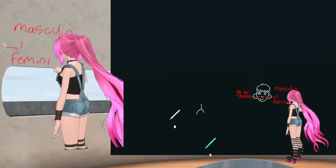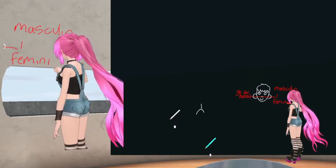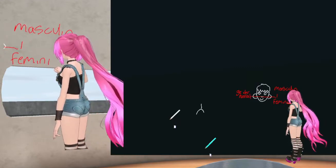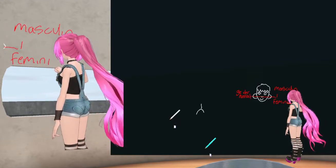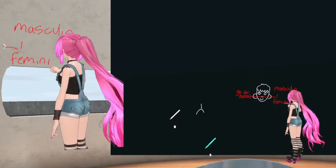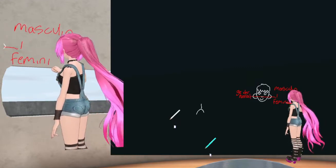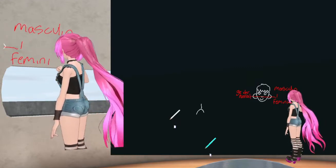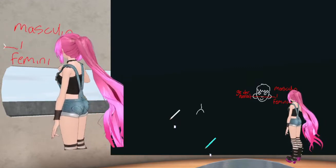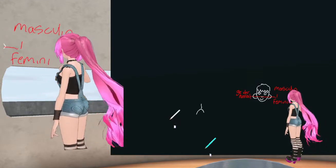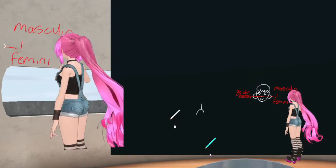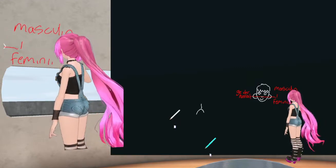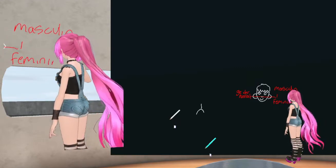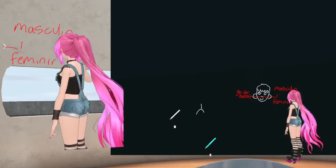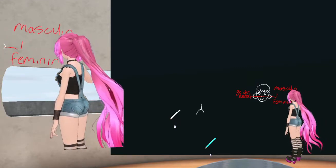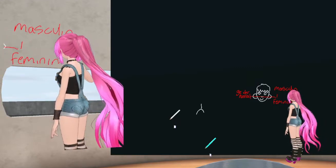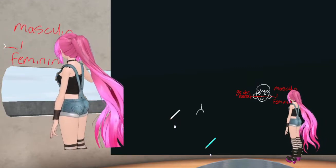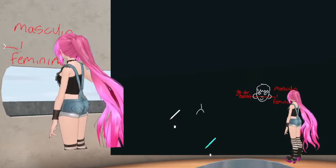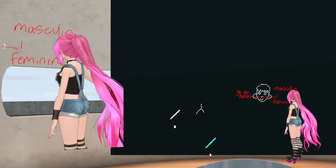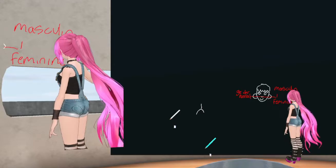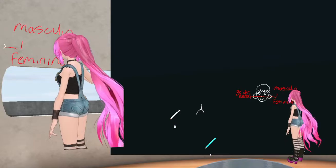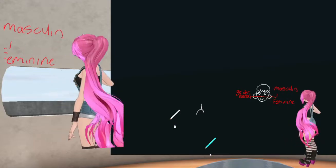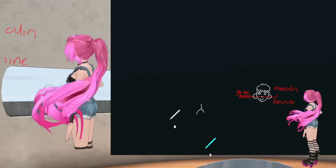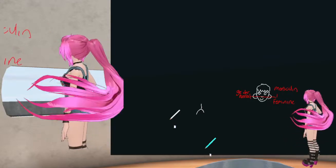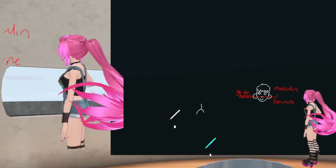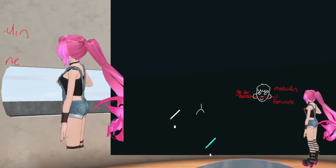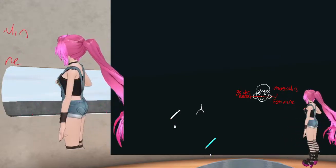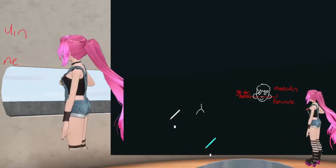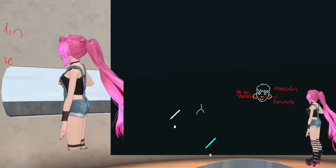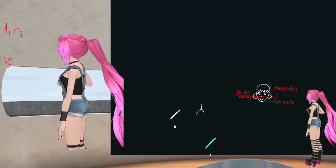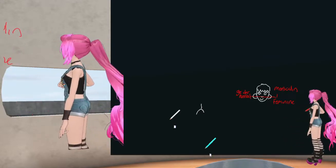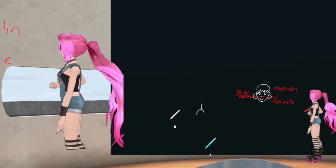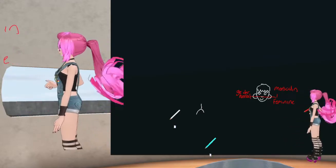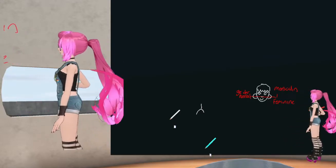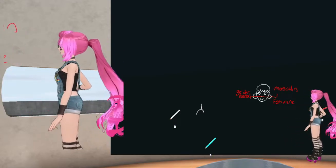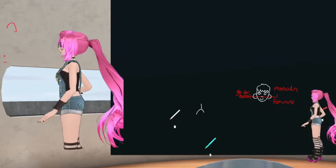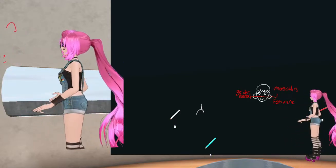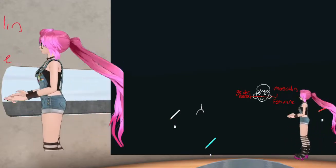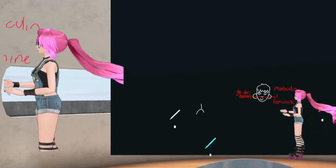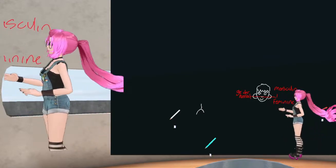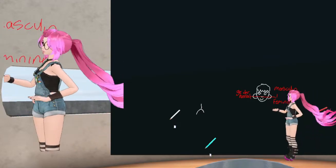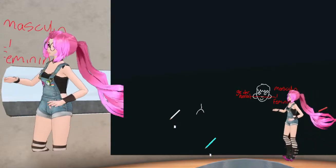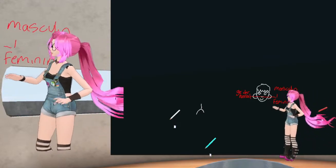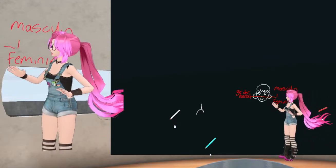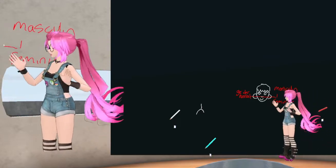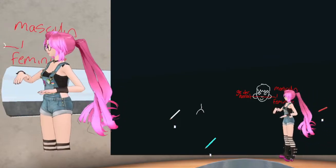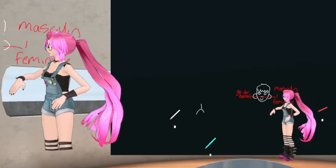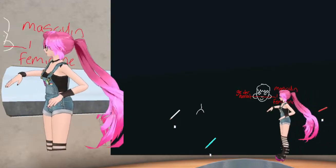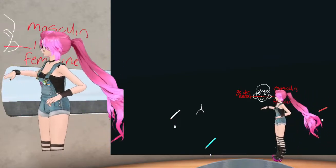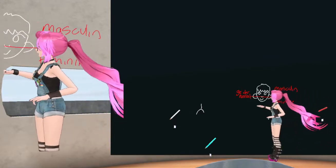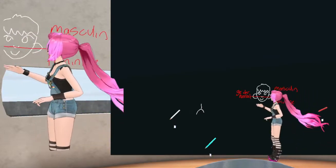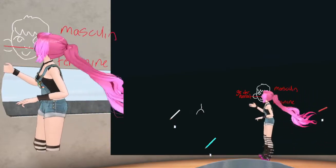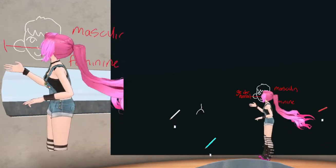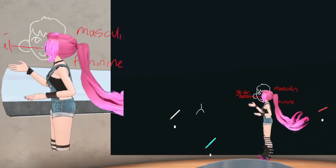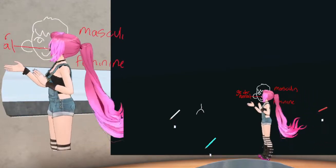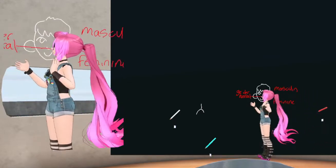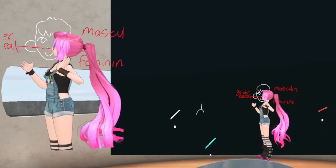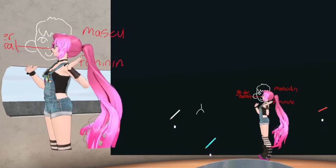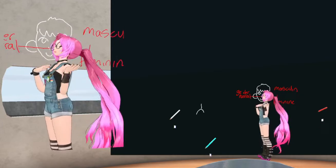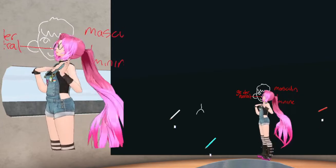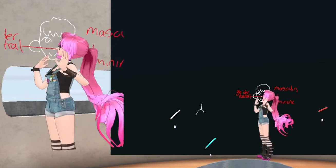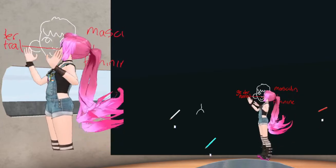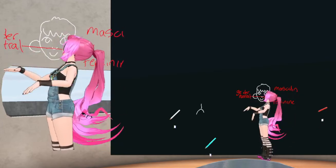feminine. Feminine. I-N-E. But no, Feminine. Okay, I think that's right. Yeah, sorry. I You've suck at also spelling. spelled neutral